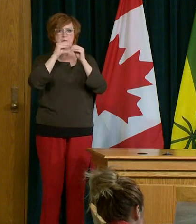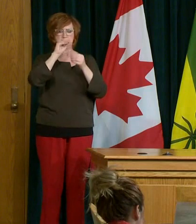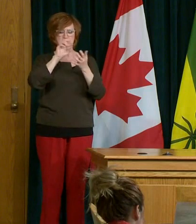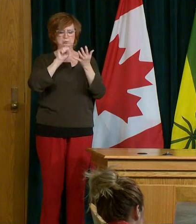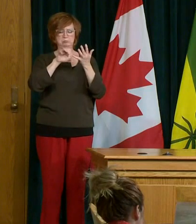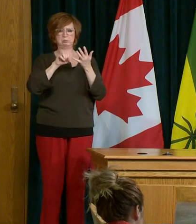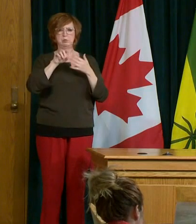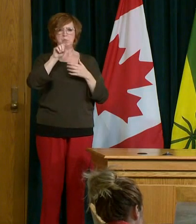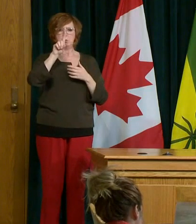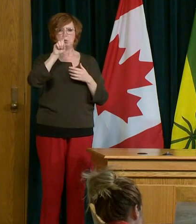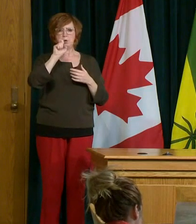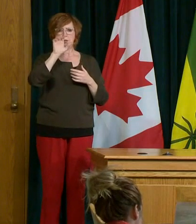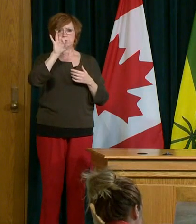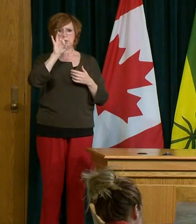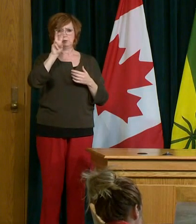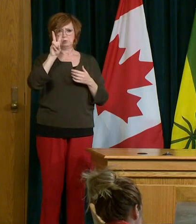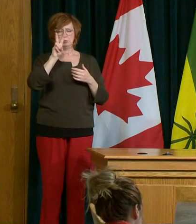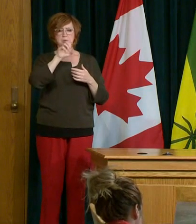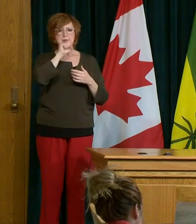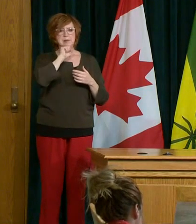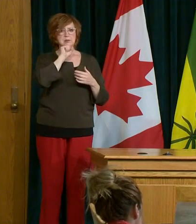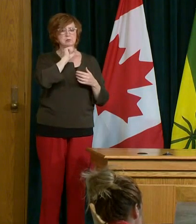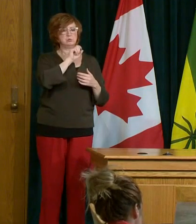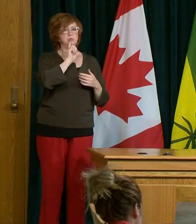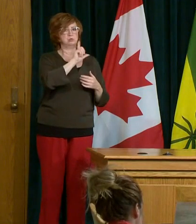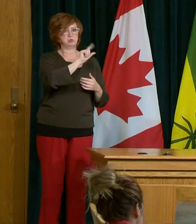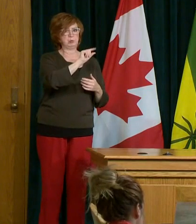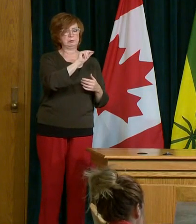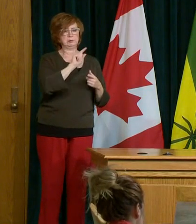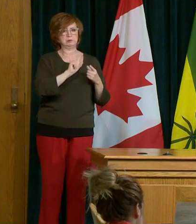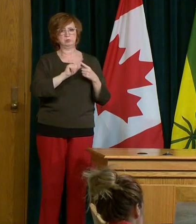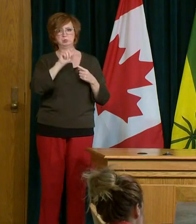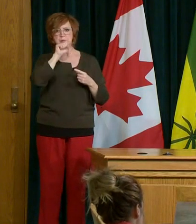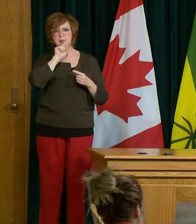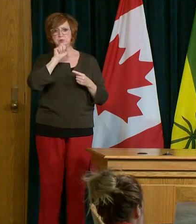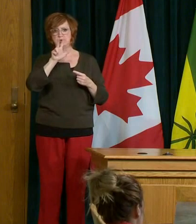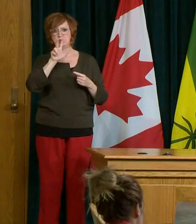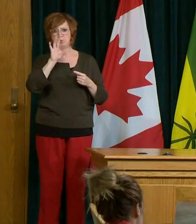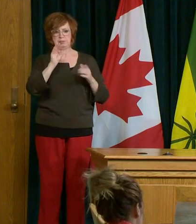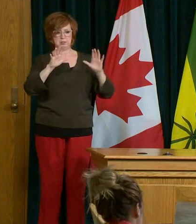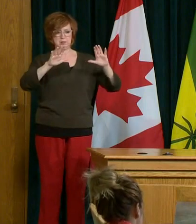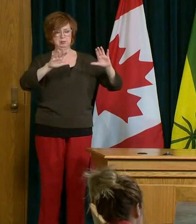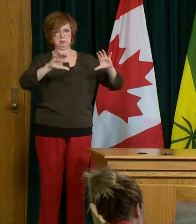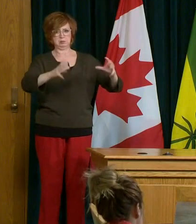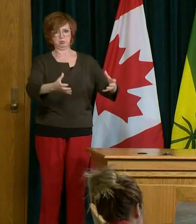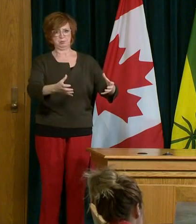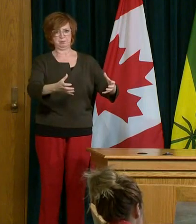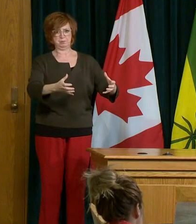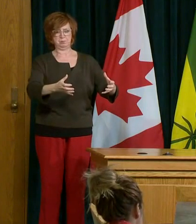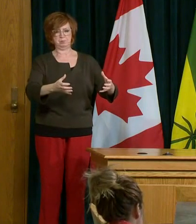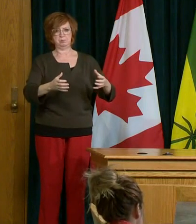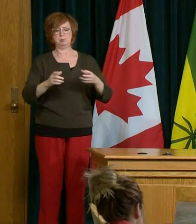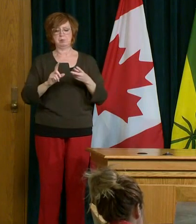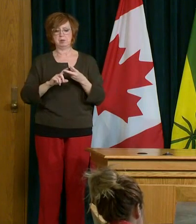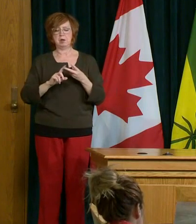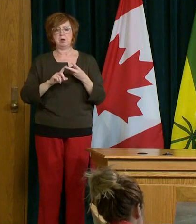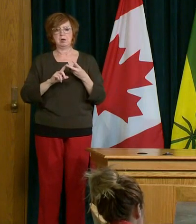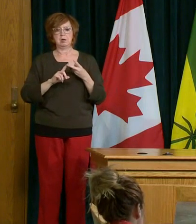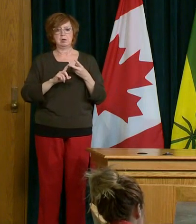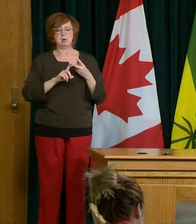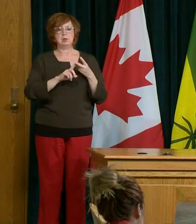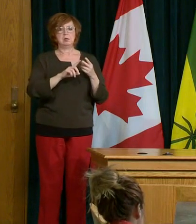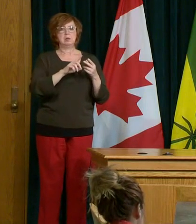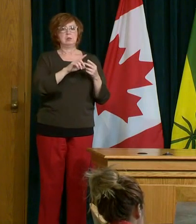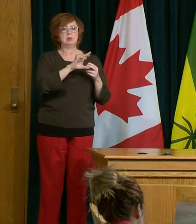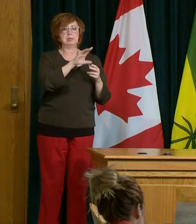cases are in the 20 to 39 age range, more than other age ranges, and 72 are 19 and